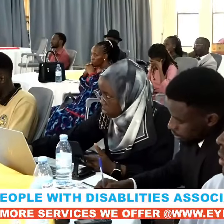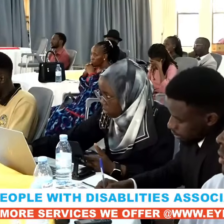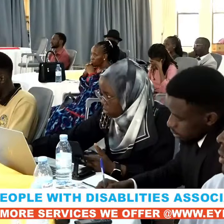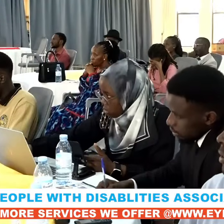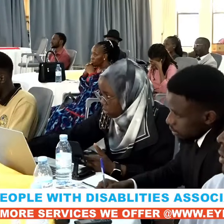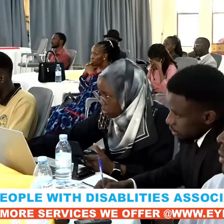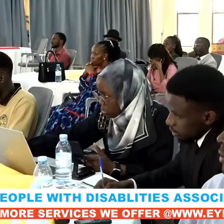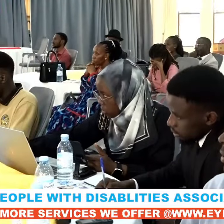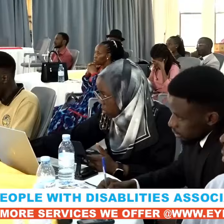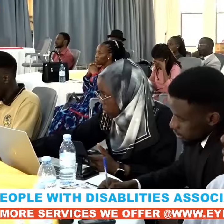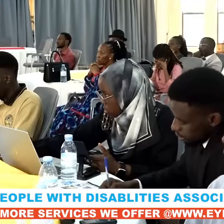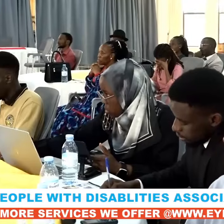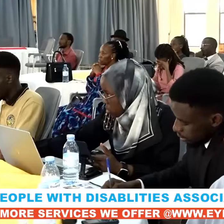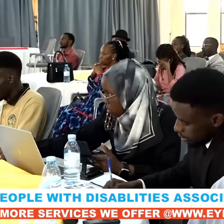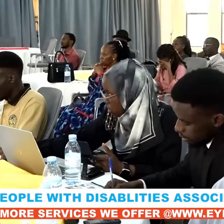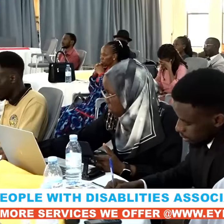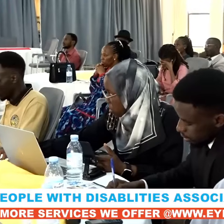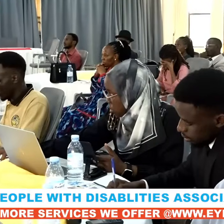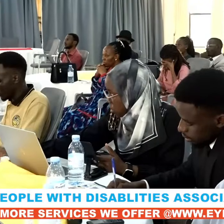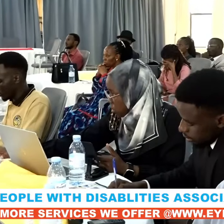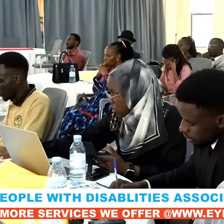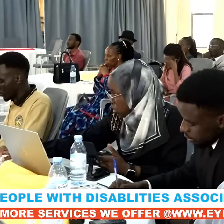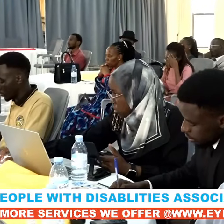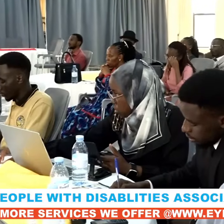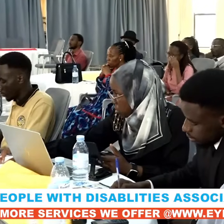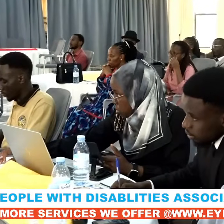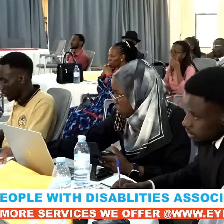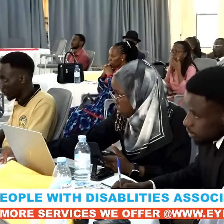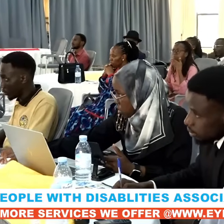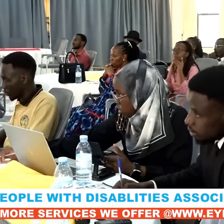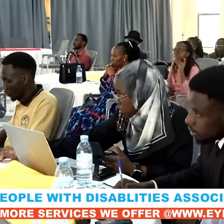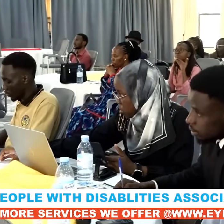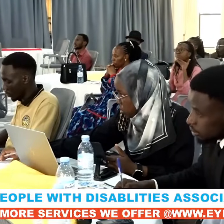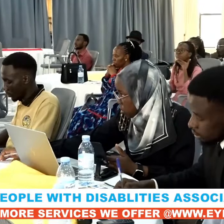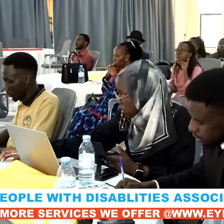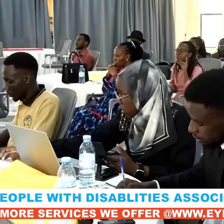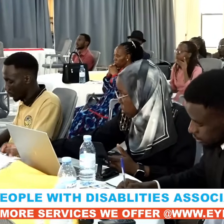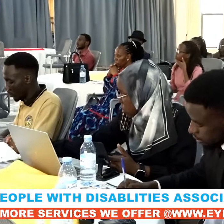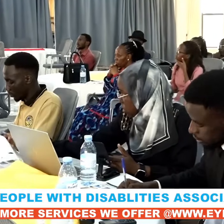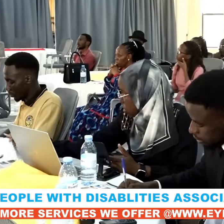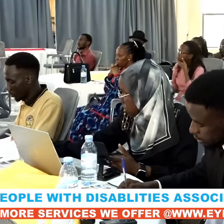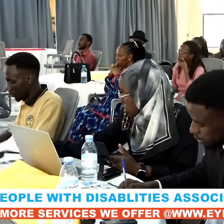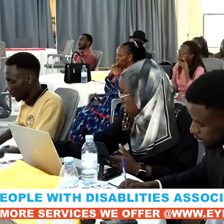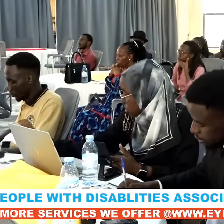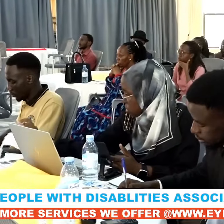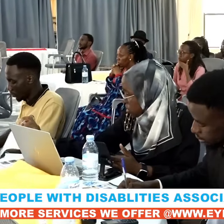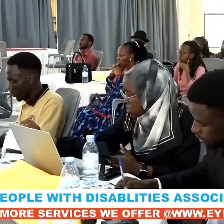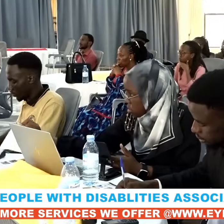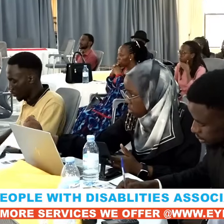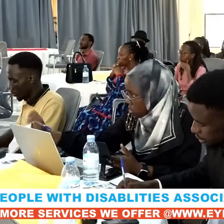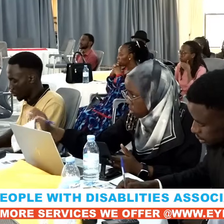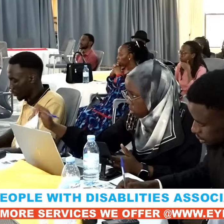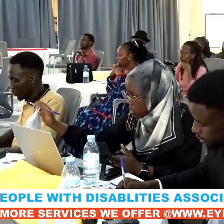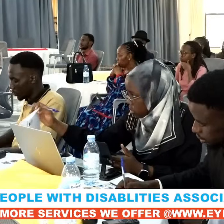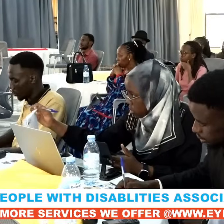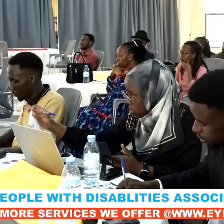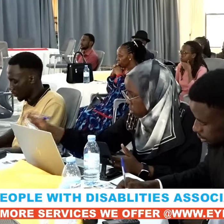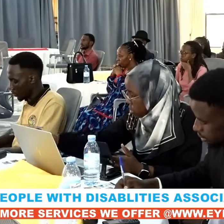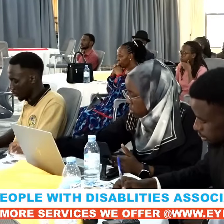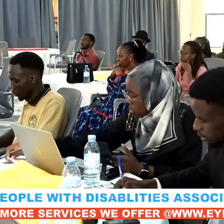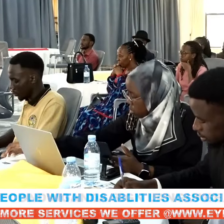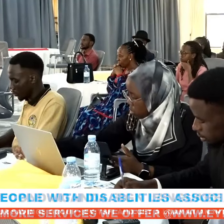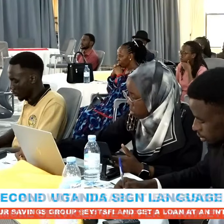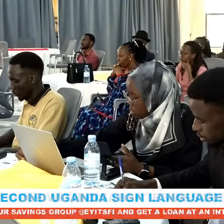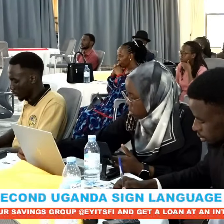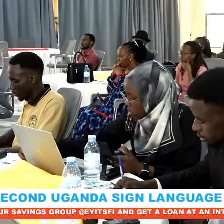Thank you, Maureen. I think, let me see if I can stand a bit of a distance from the speaker. There seems to be too